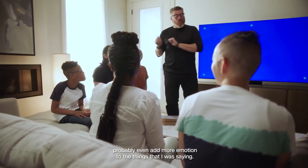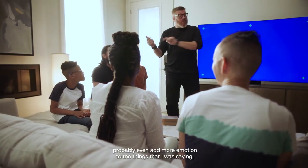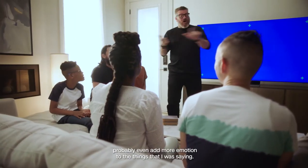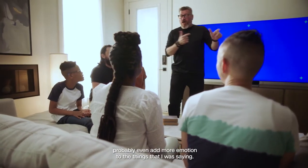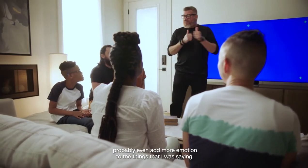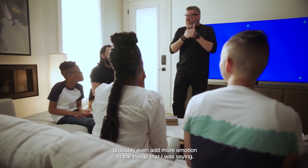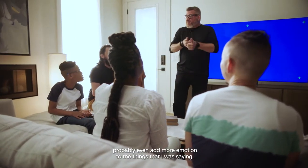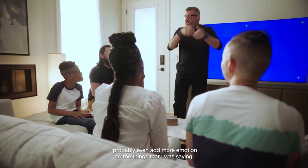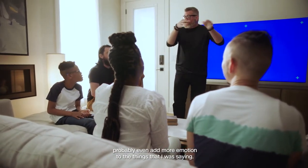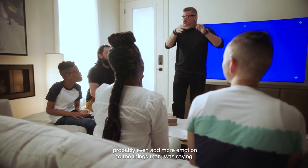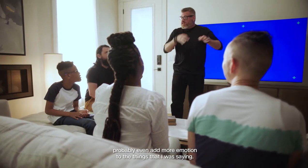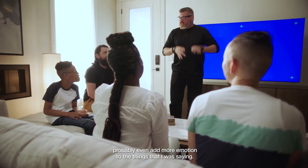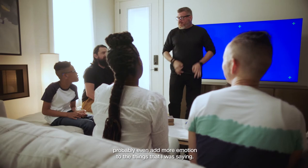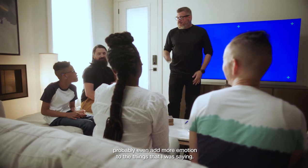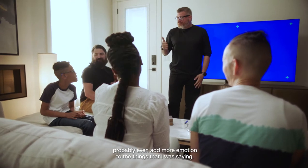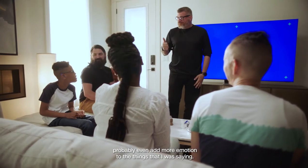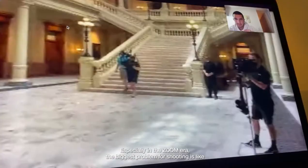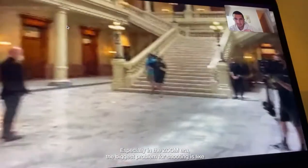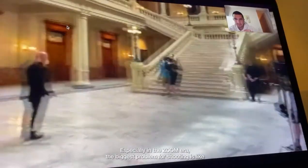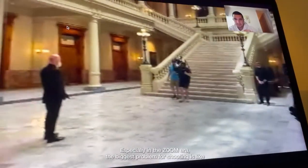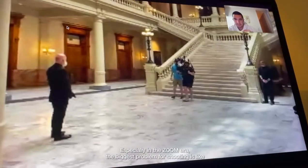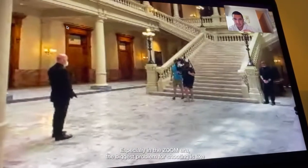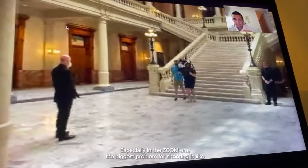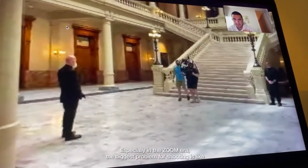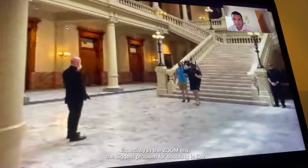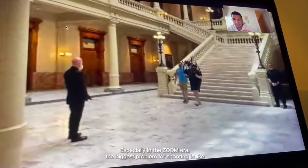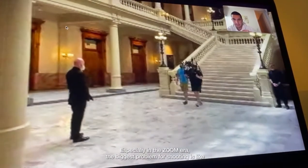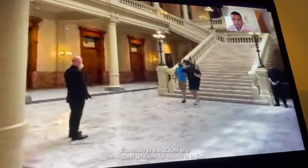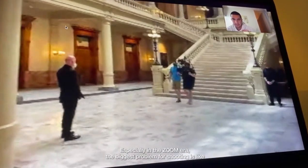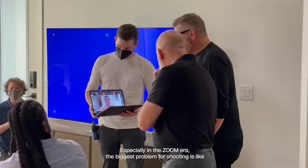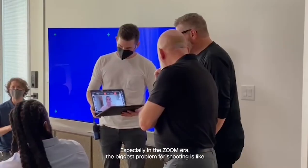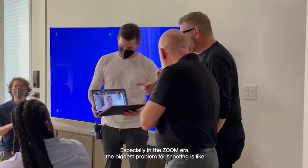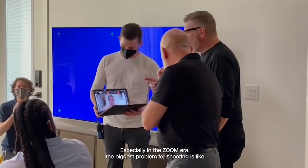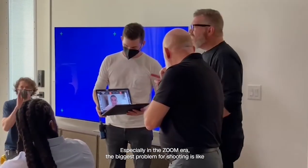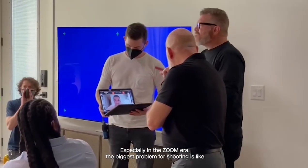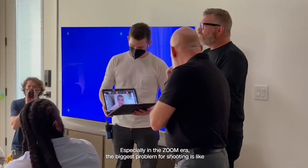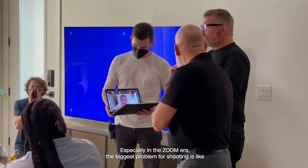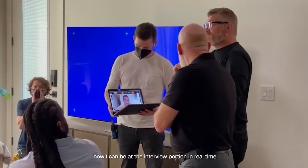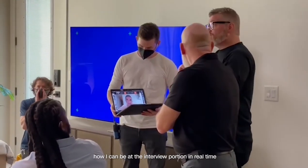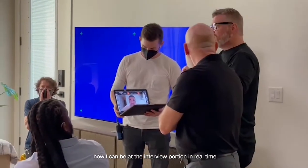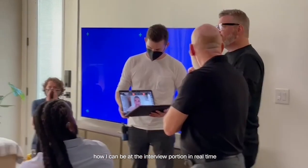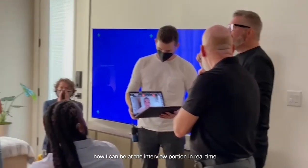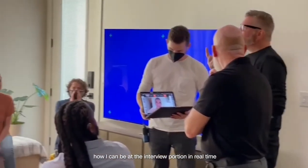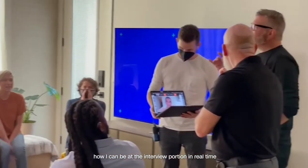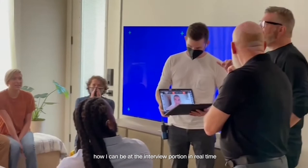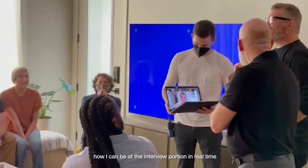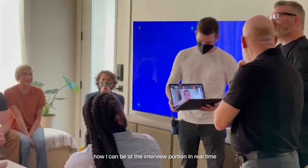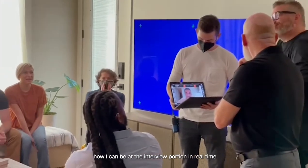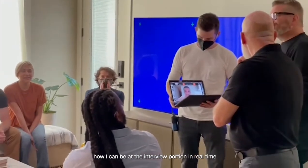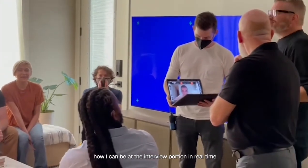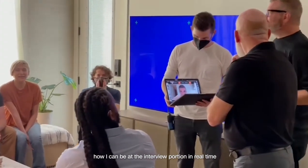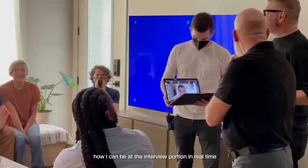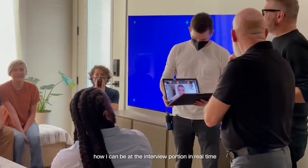more emotion to the things that I was saying. Especially in the Zoom era. The biggest problems for shooting is like how I can be at the